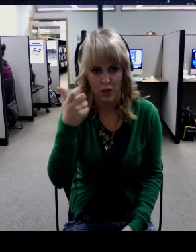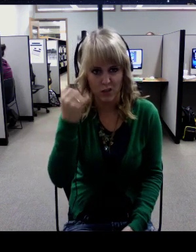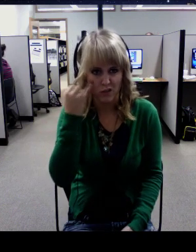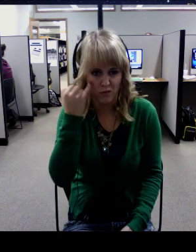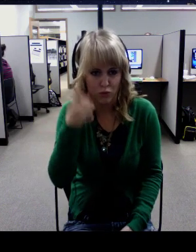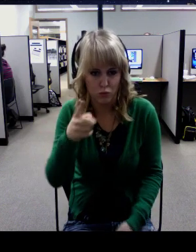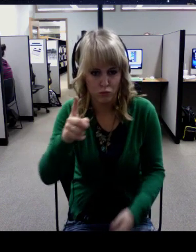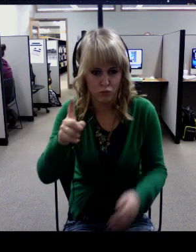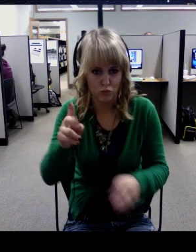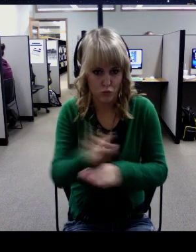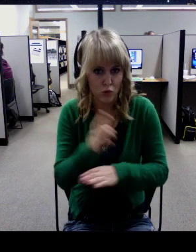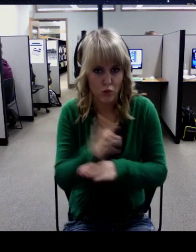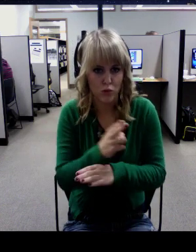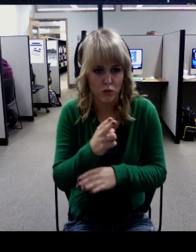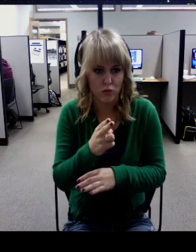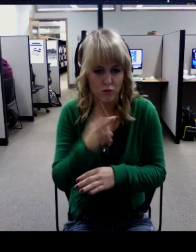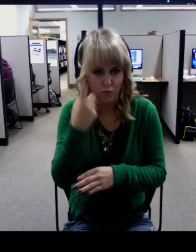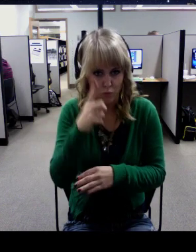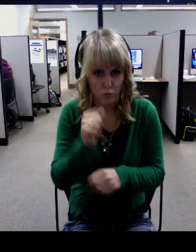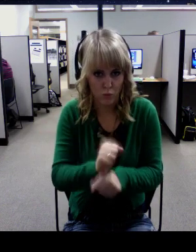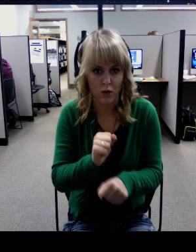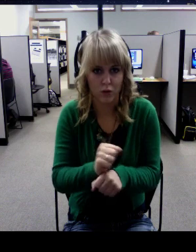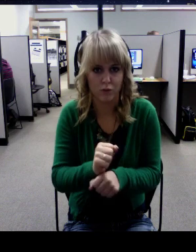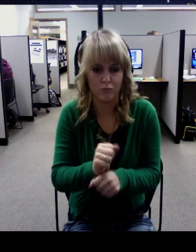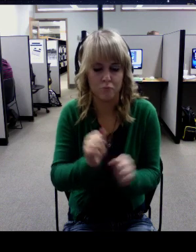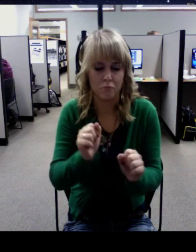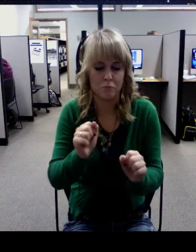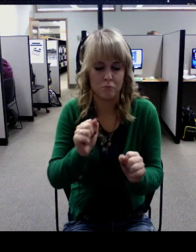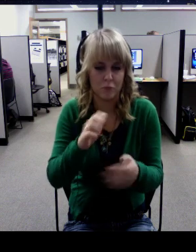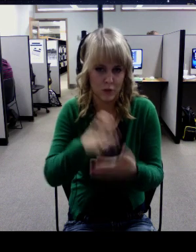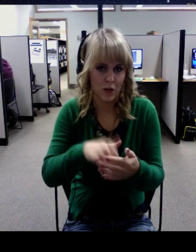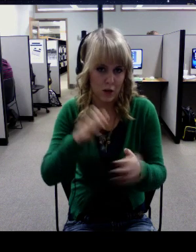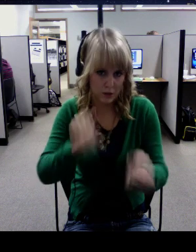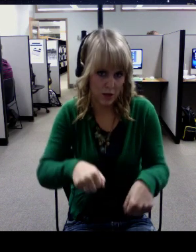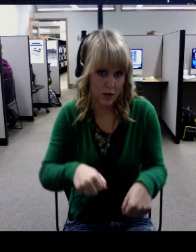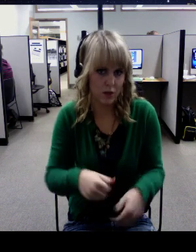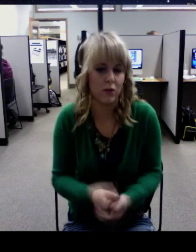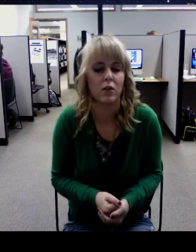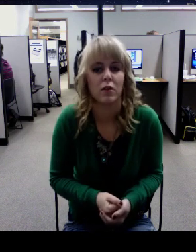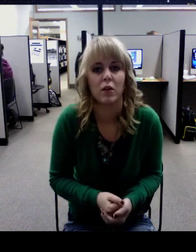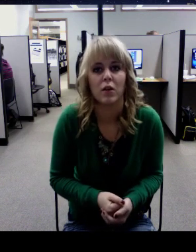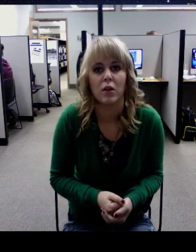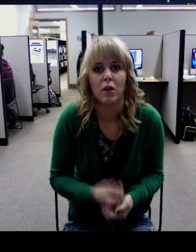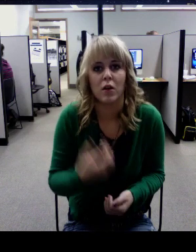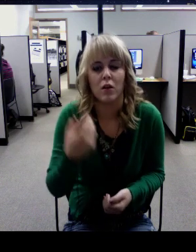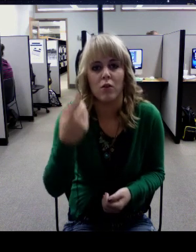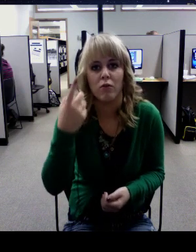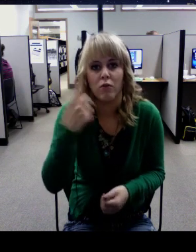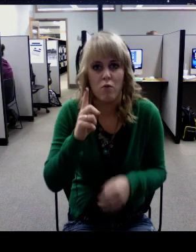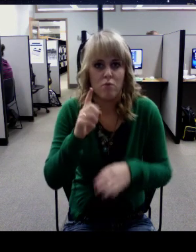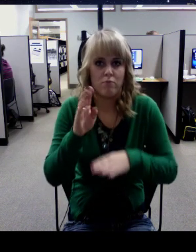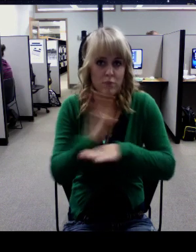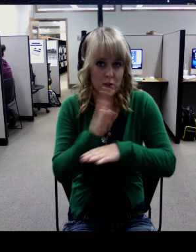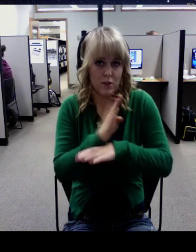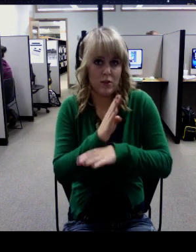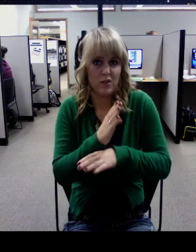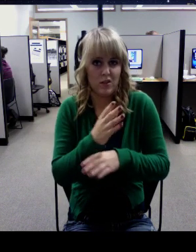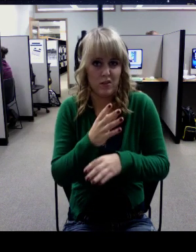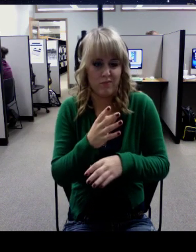job. You can usually deduct that for your business. Sometimes you only deduct a part of it because